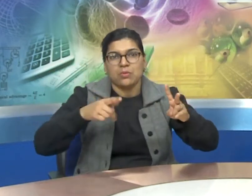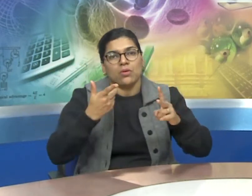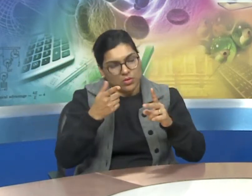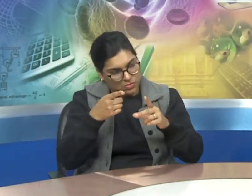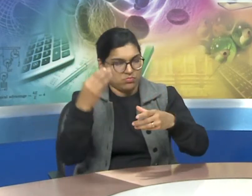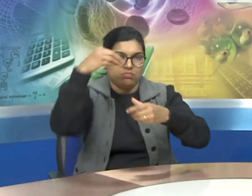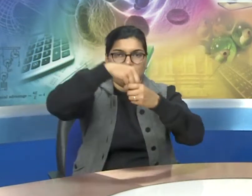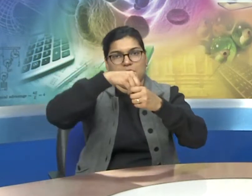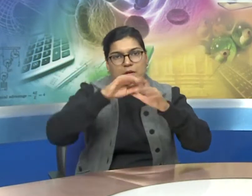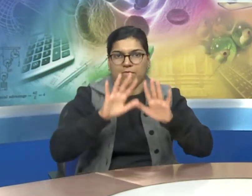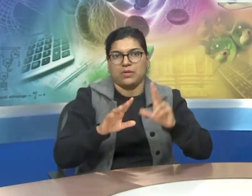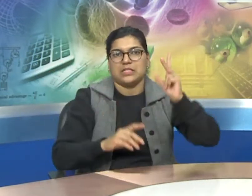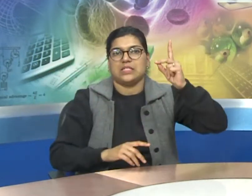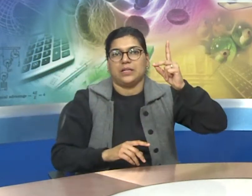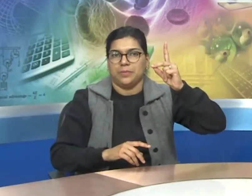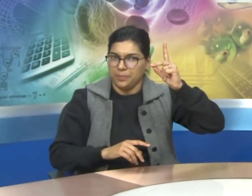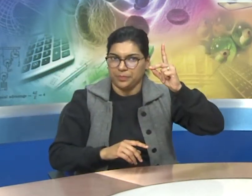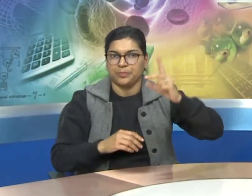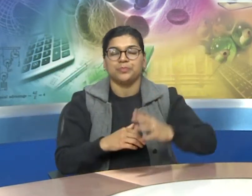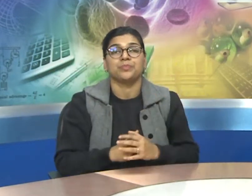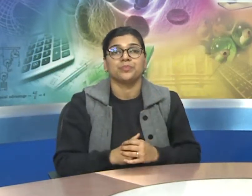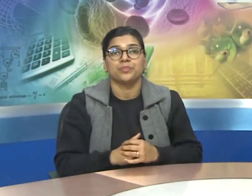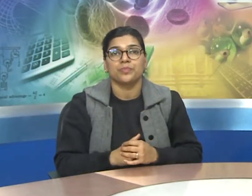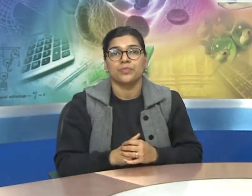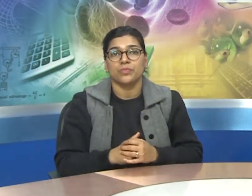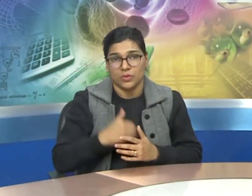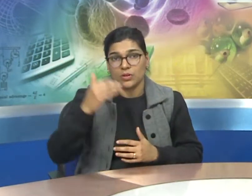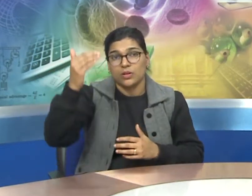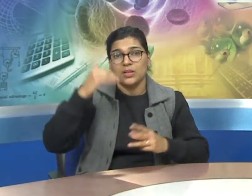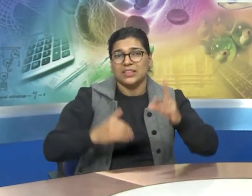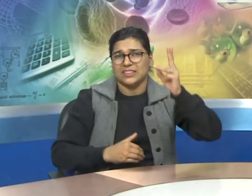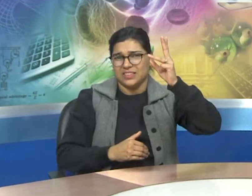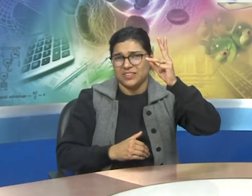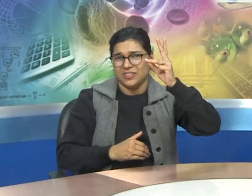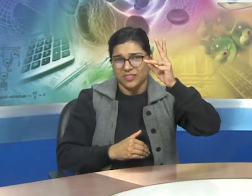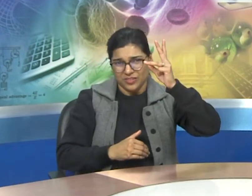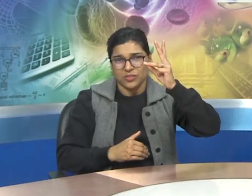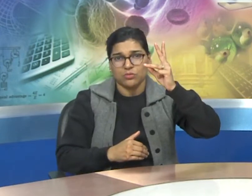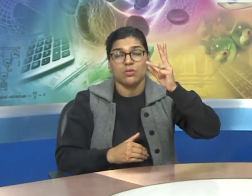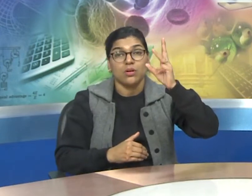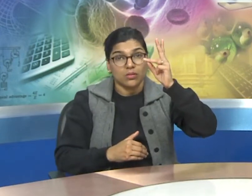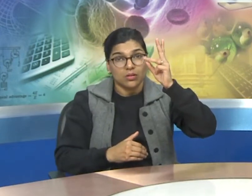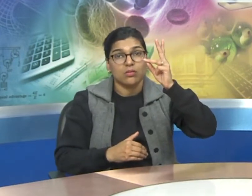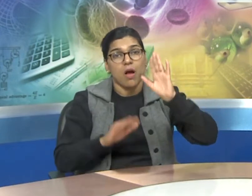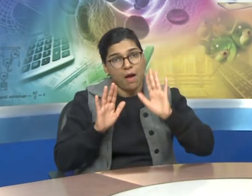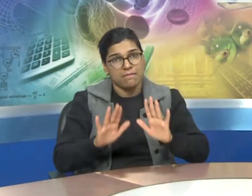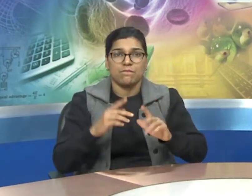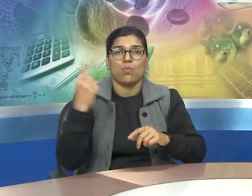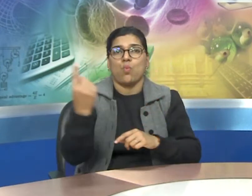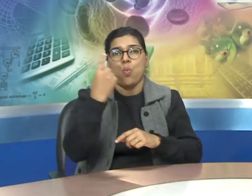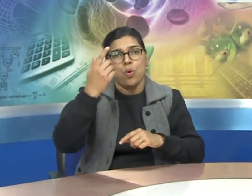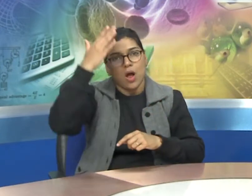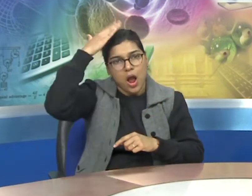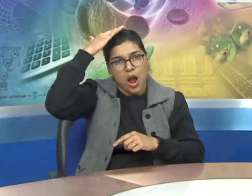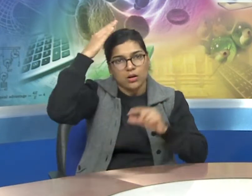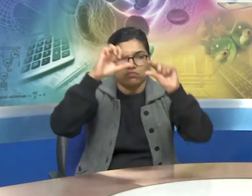color from all the colors which are in the computer. Then the third slide layout